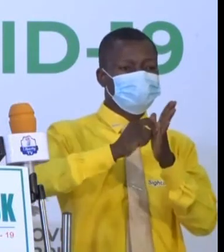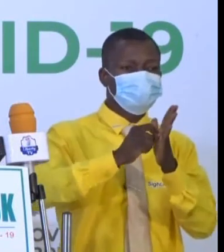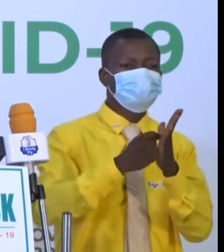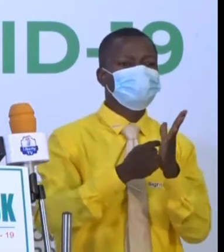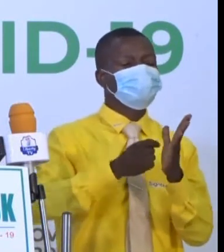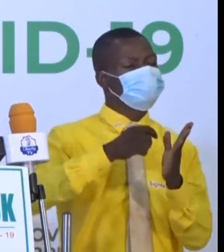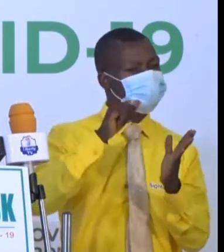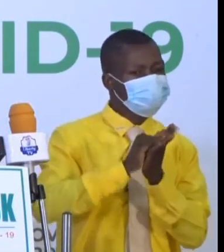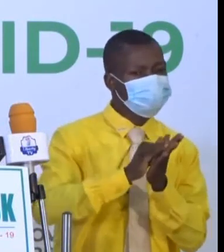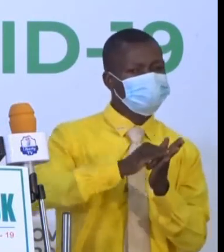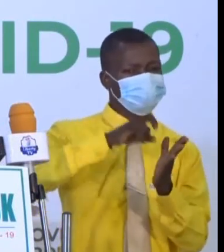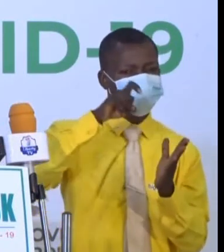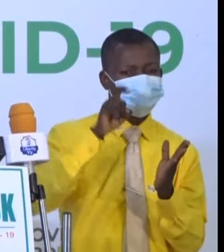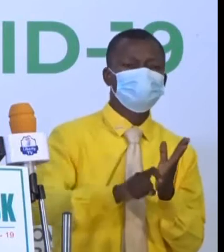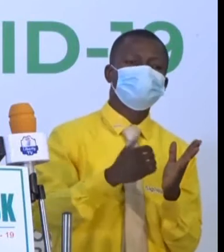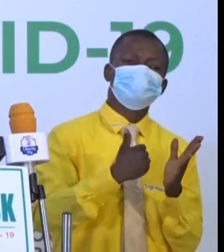to